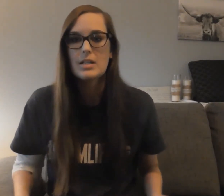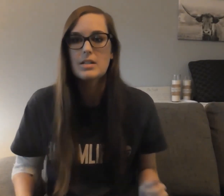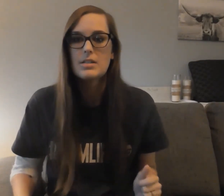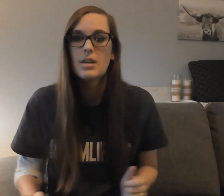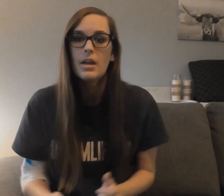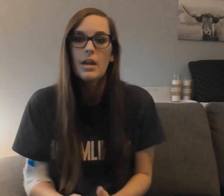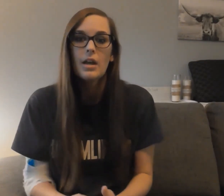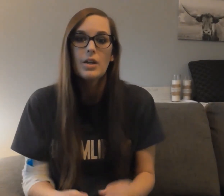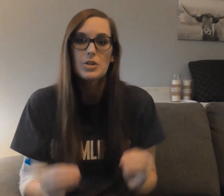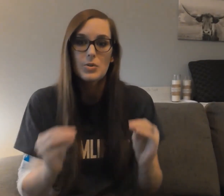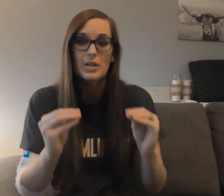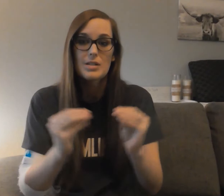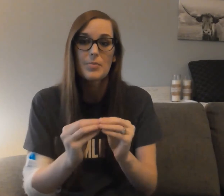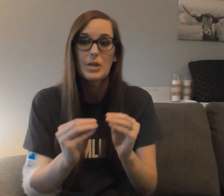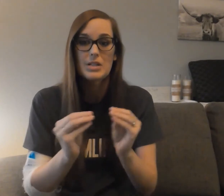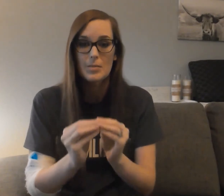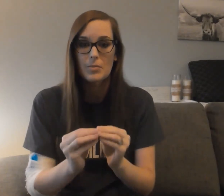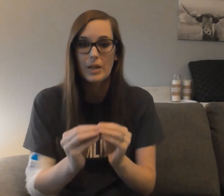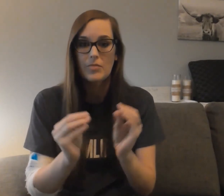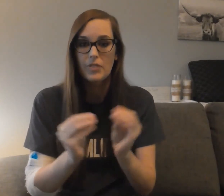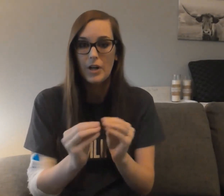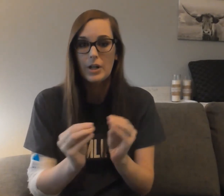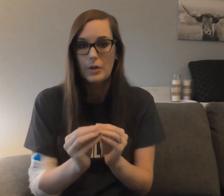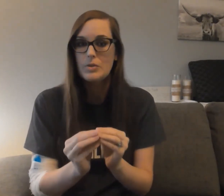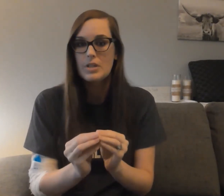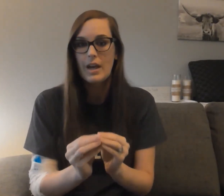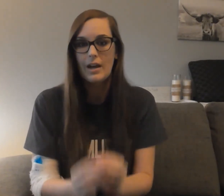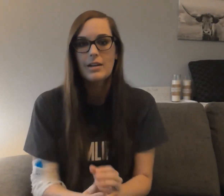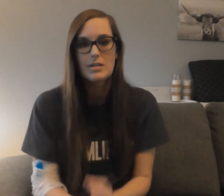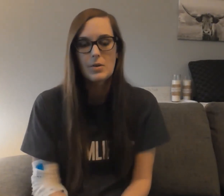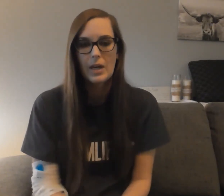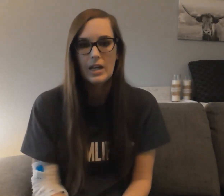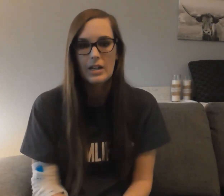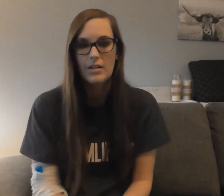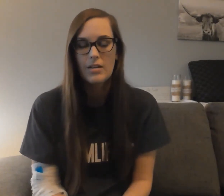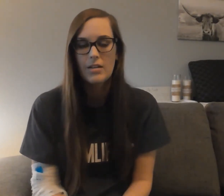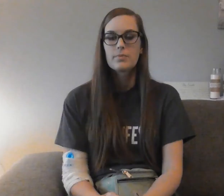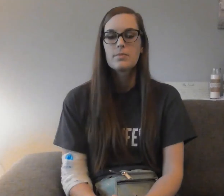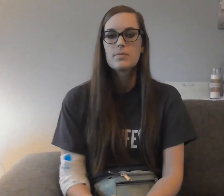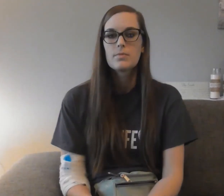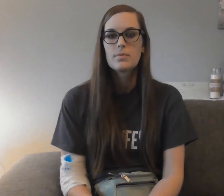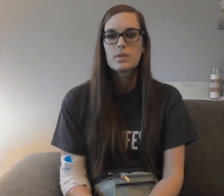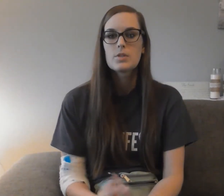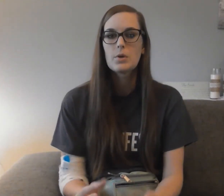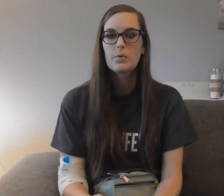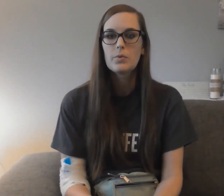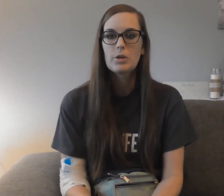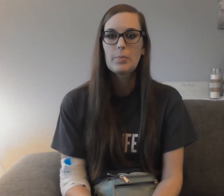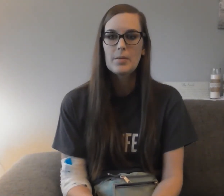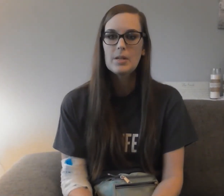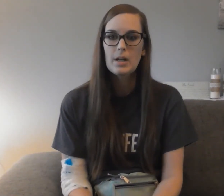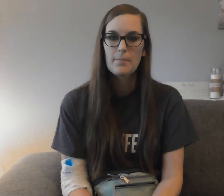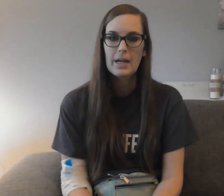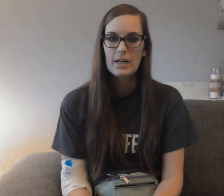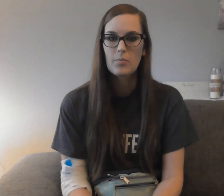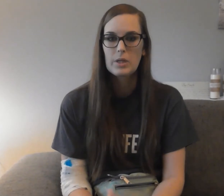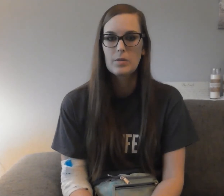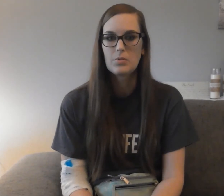is doing something like very close to that, it's okay. So your baby might not be able to